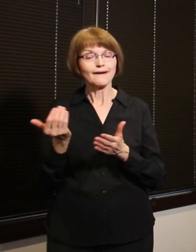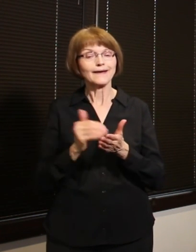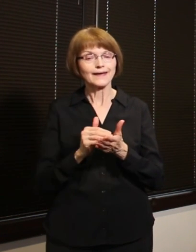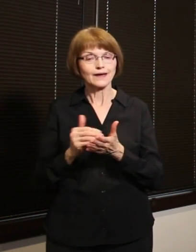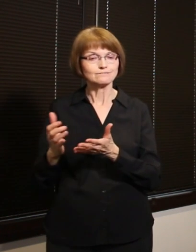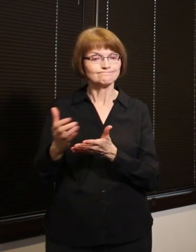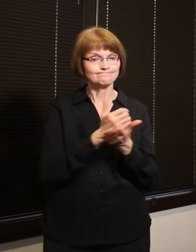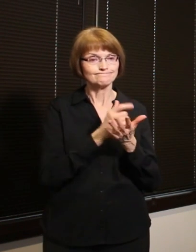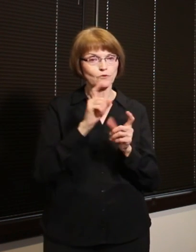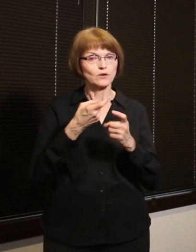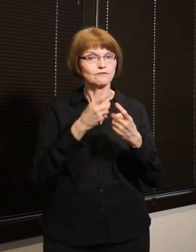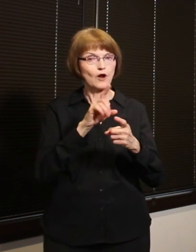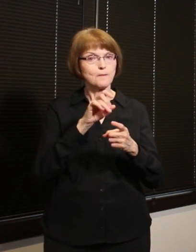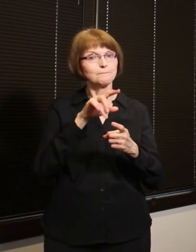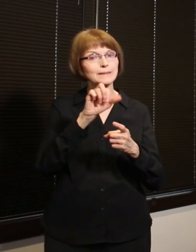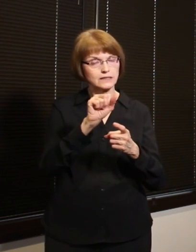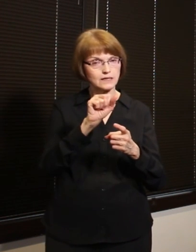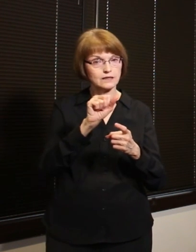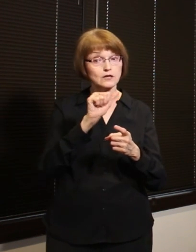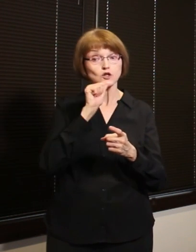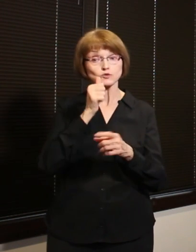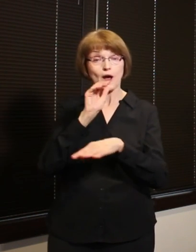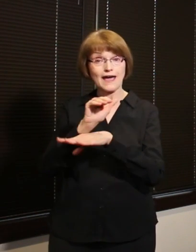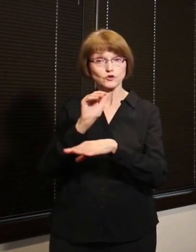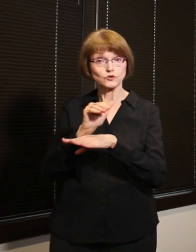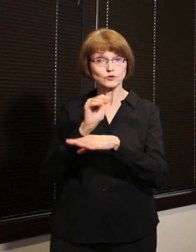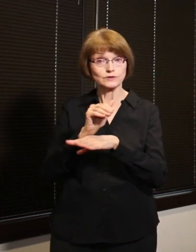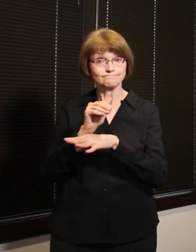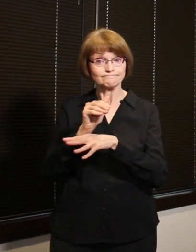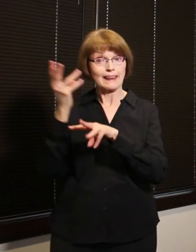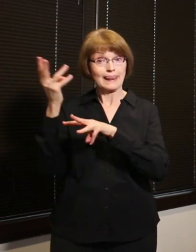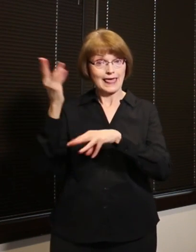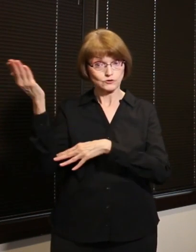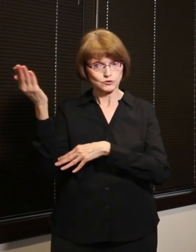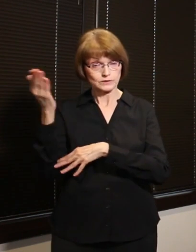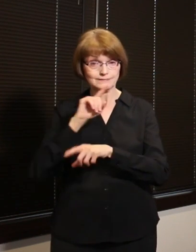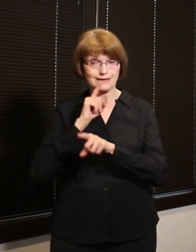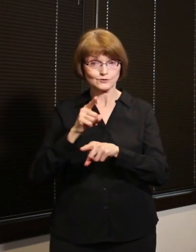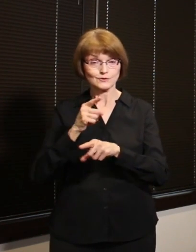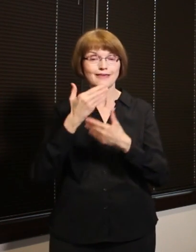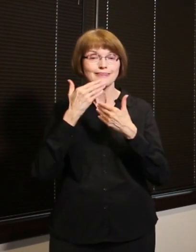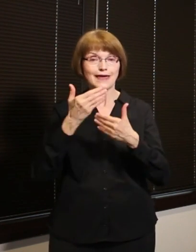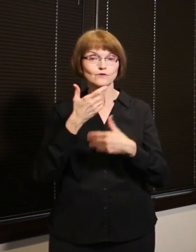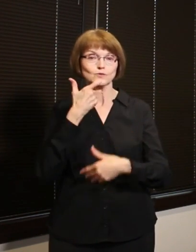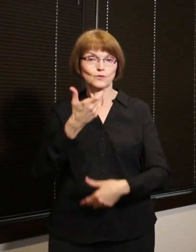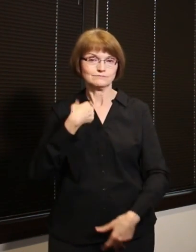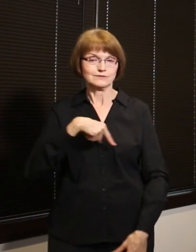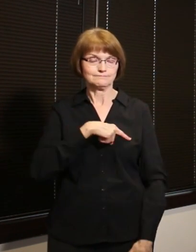questions from members of the media for tomorrow afternoon's live stream. Thank you for tuning in.